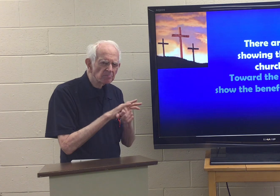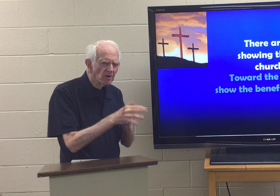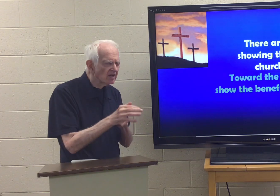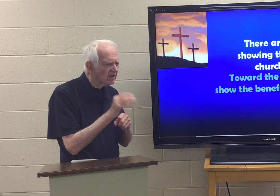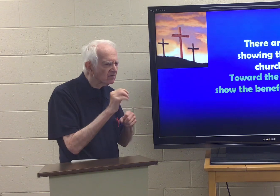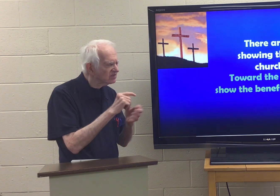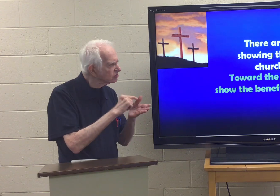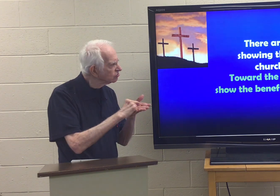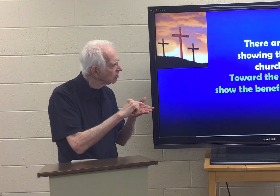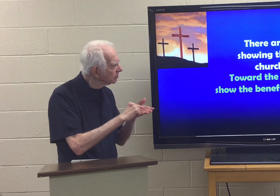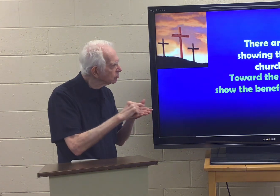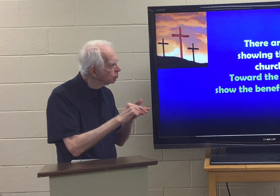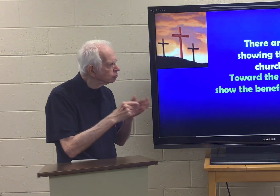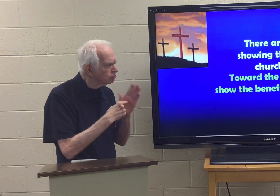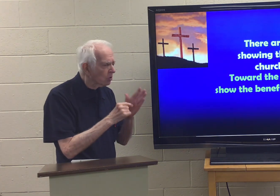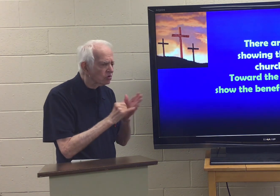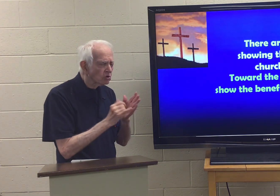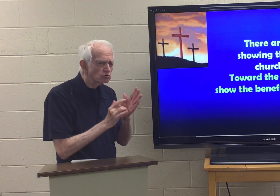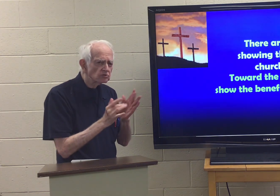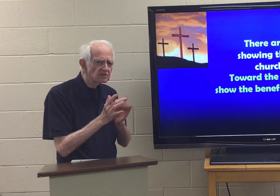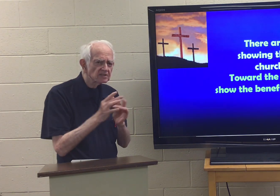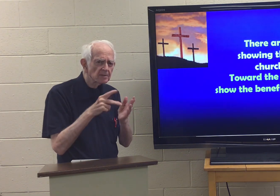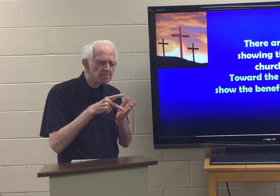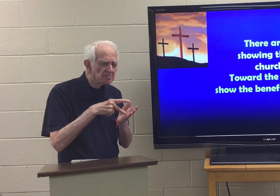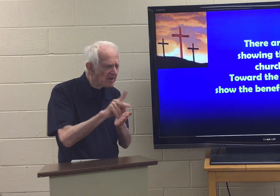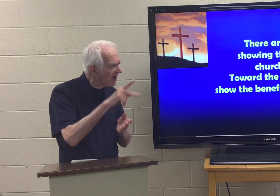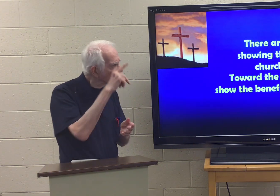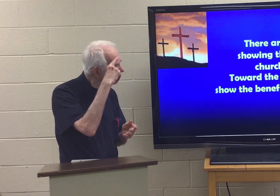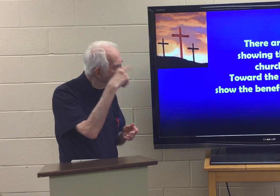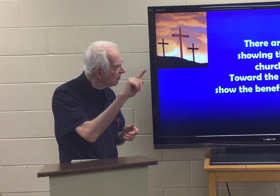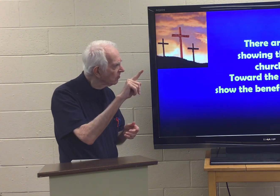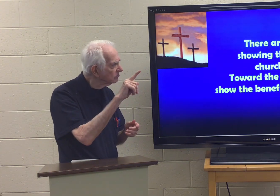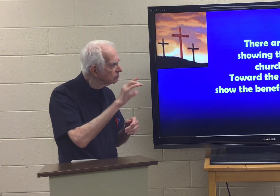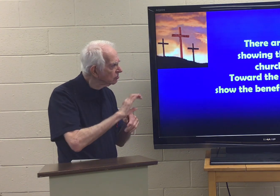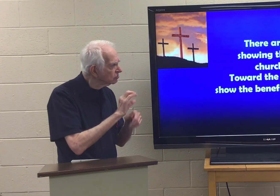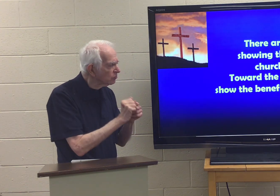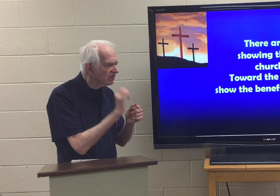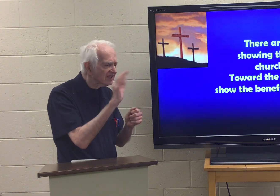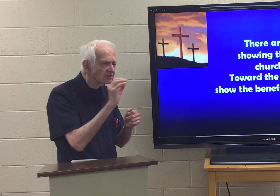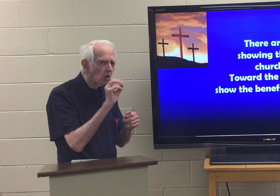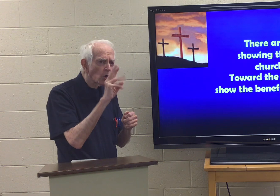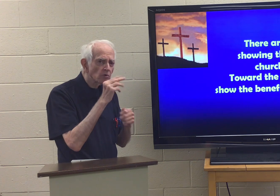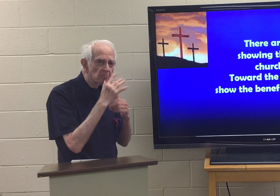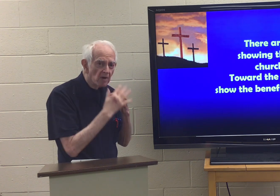There are plenty of scriptures showing that Jesus paid for the church with his own blood.